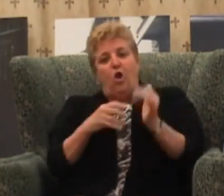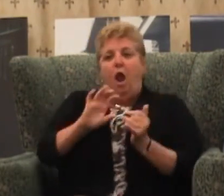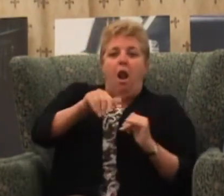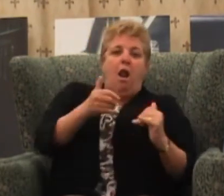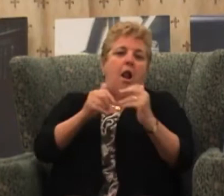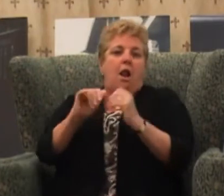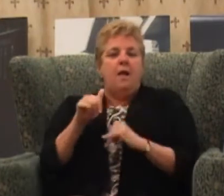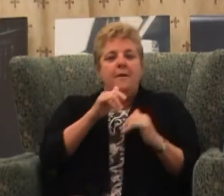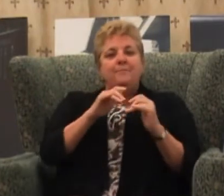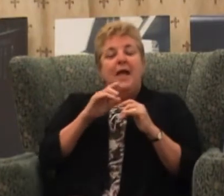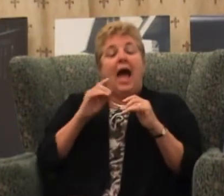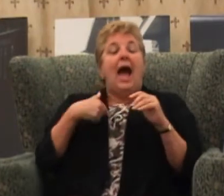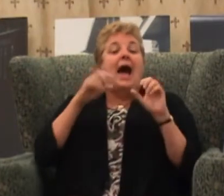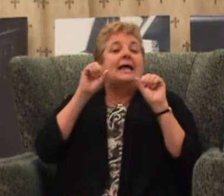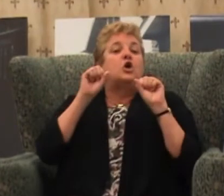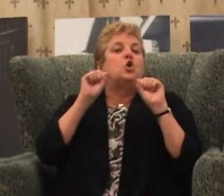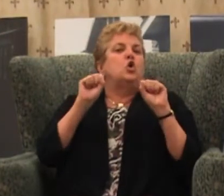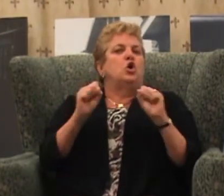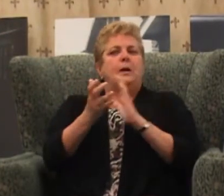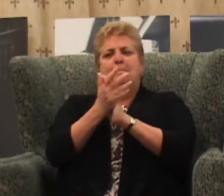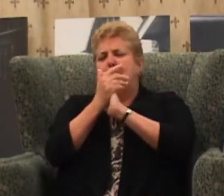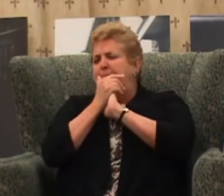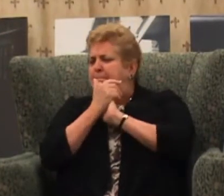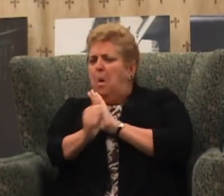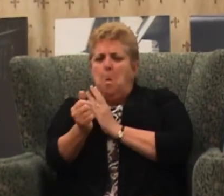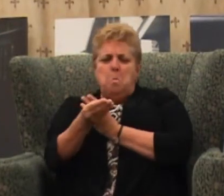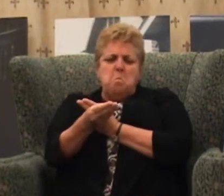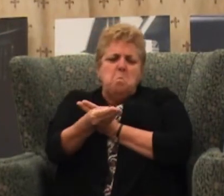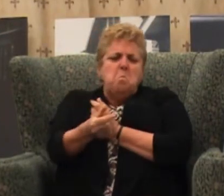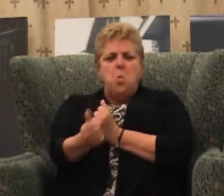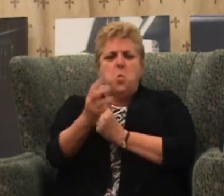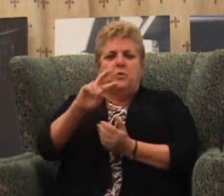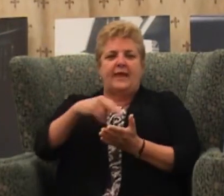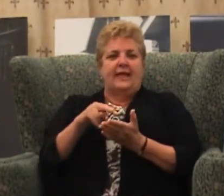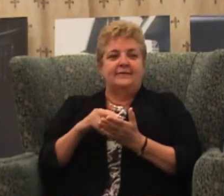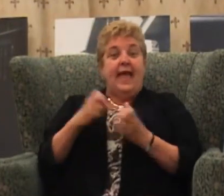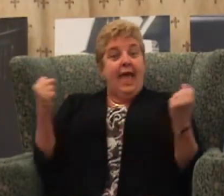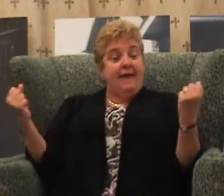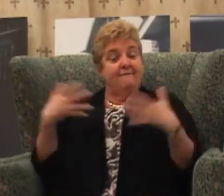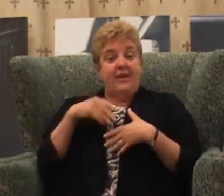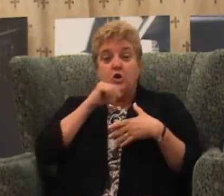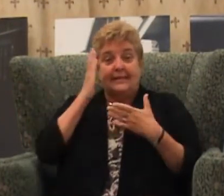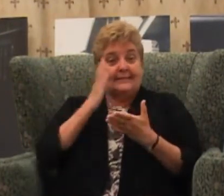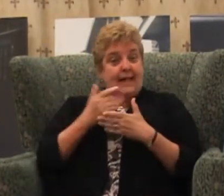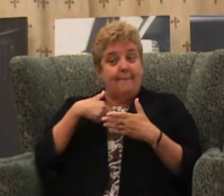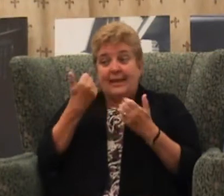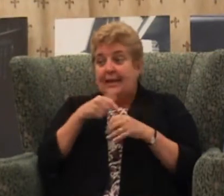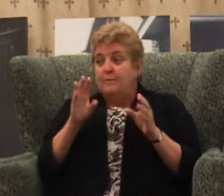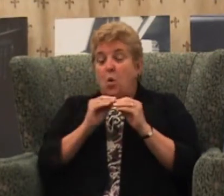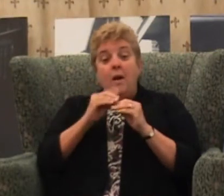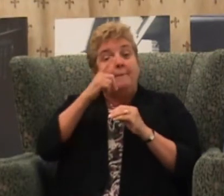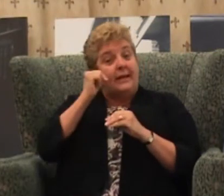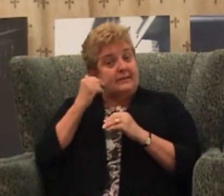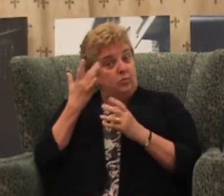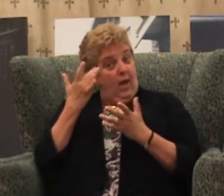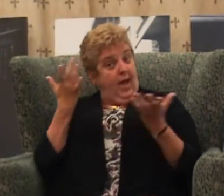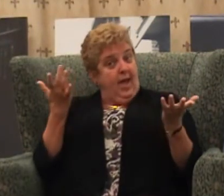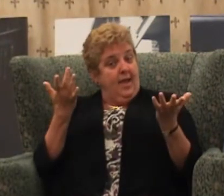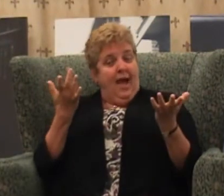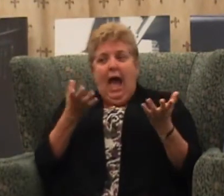I could dance all of a sudden. And you know something? Fear didn't stop me anymore, because when I would drink, I didn't care if she said